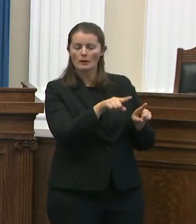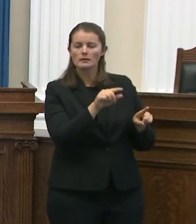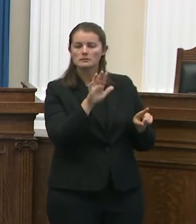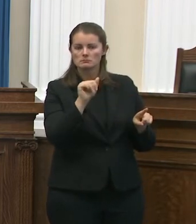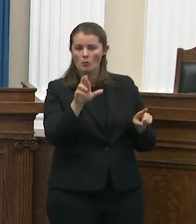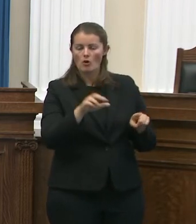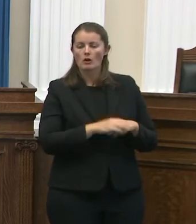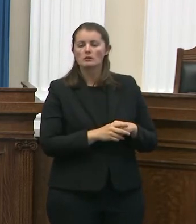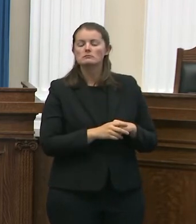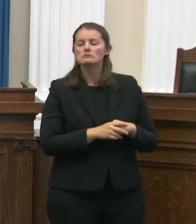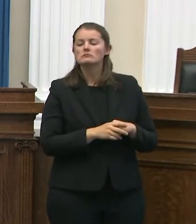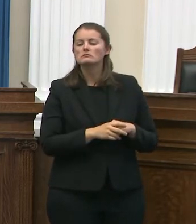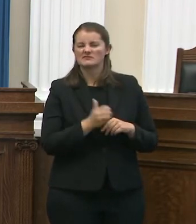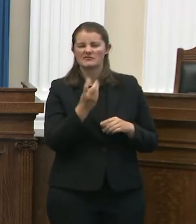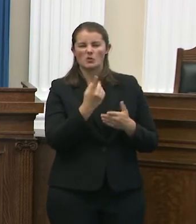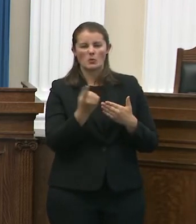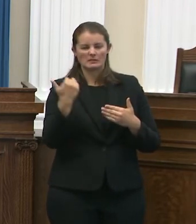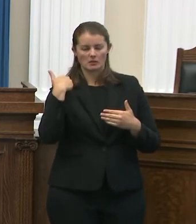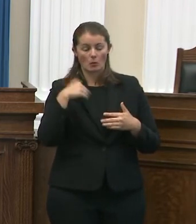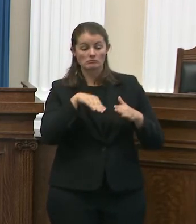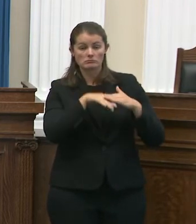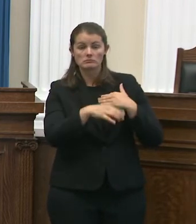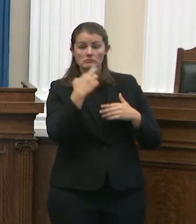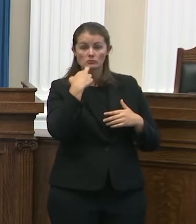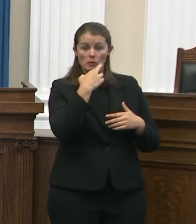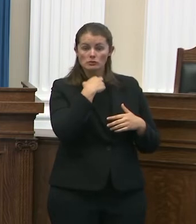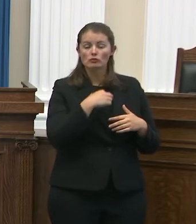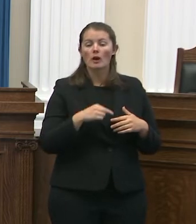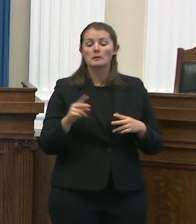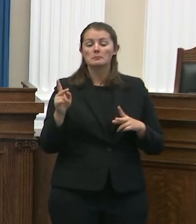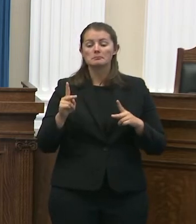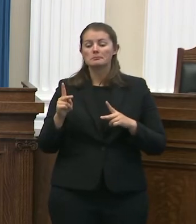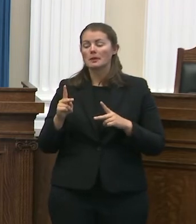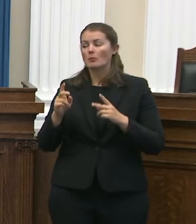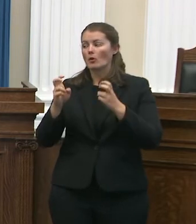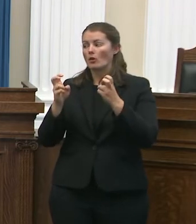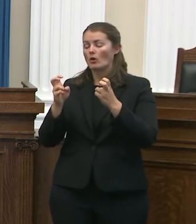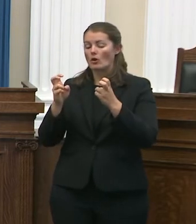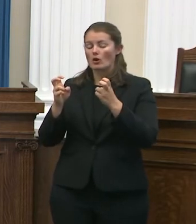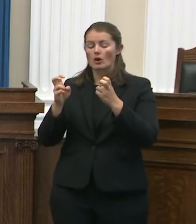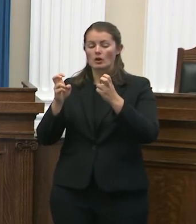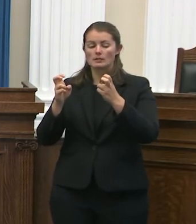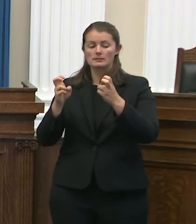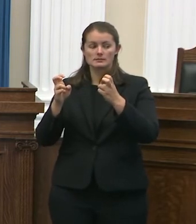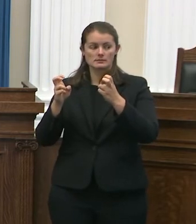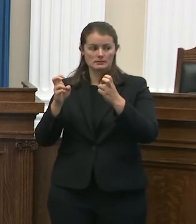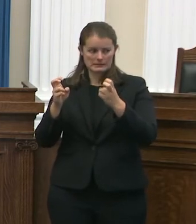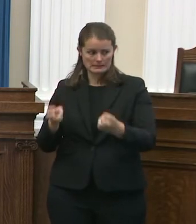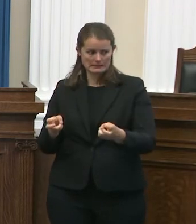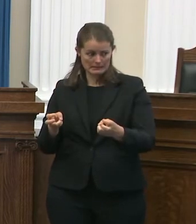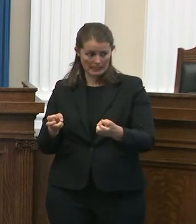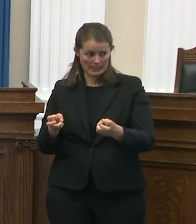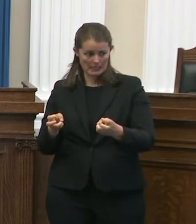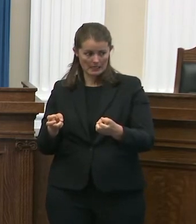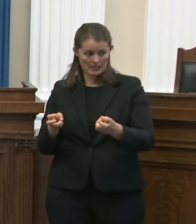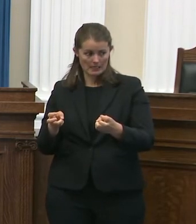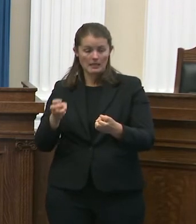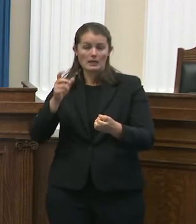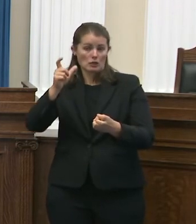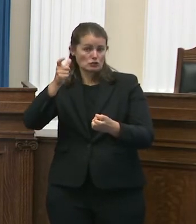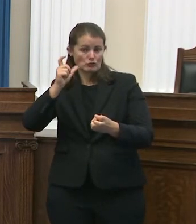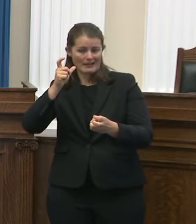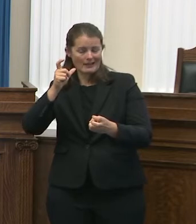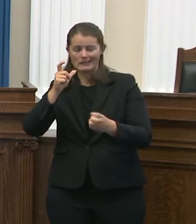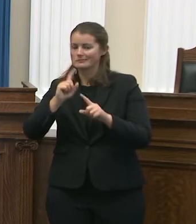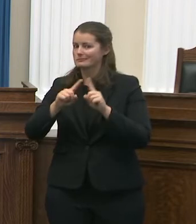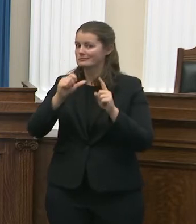of weeks ago, you go into a restaurant, people are sitting there, not eating and drinking. Go into the other one, they're not eating and drinking. He wants to know